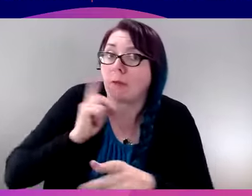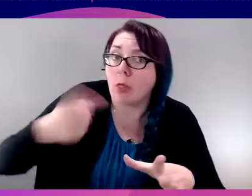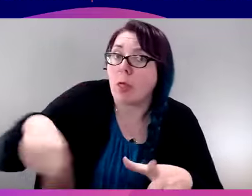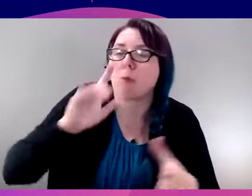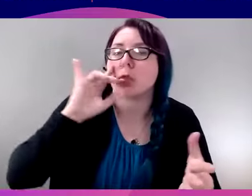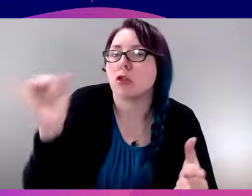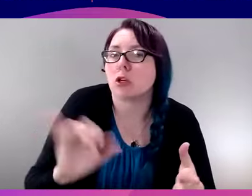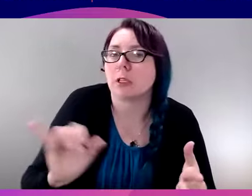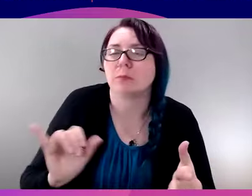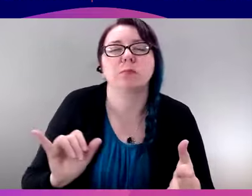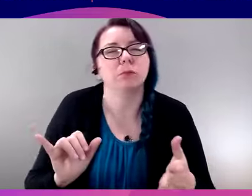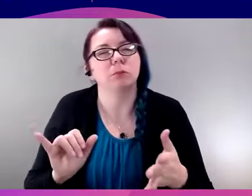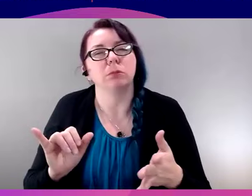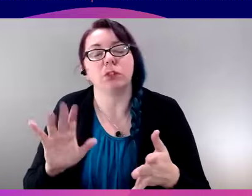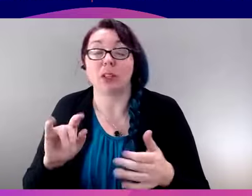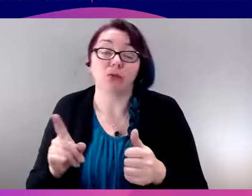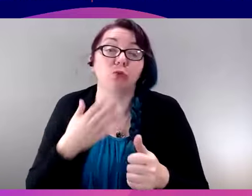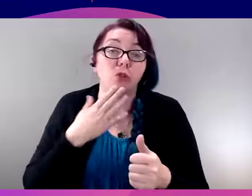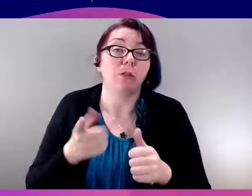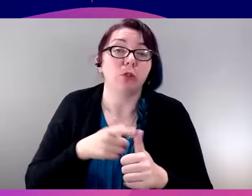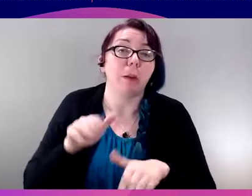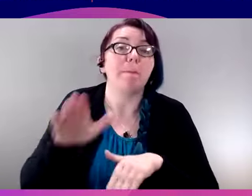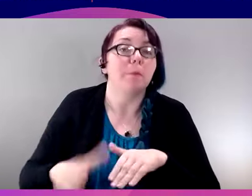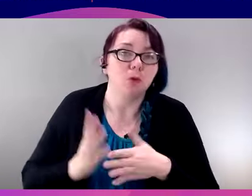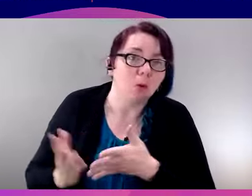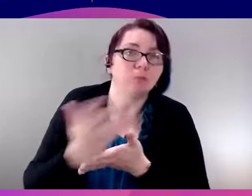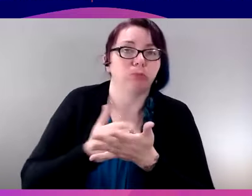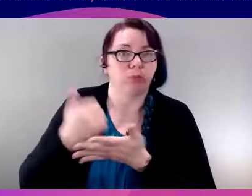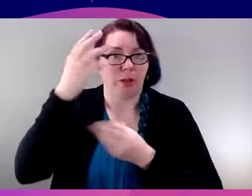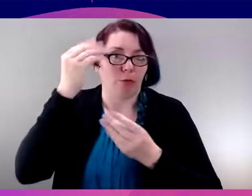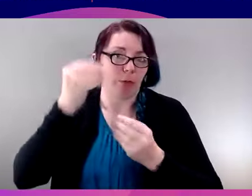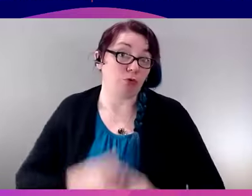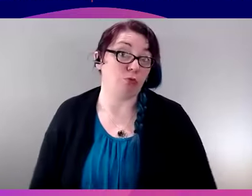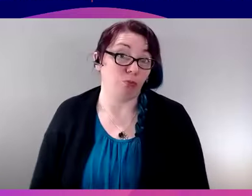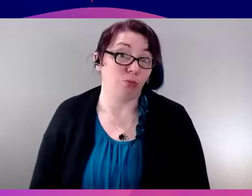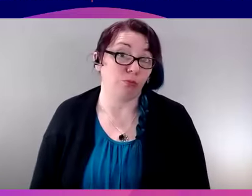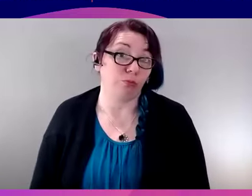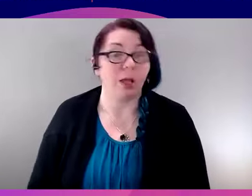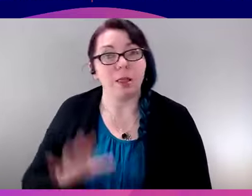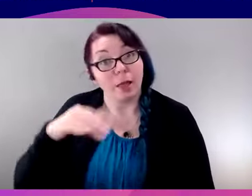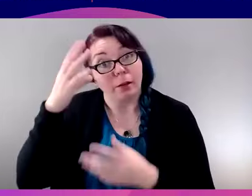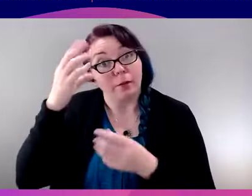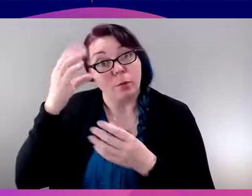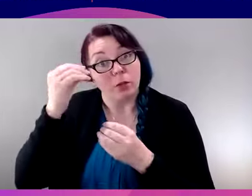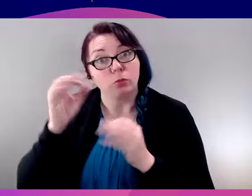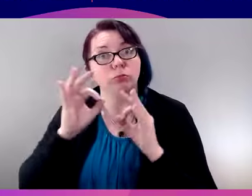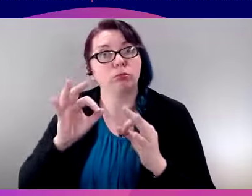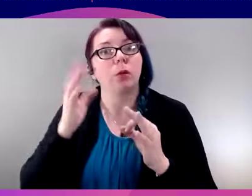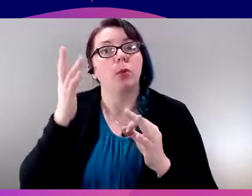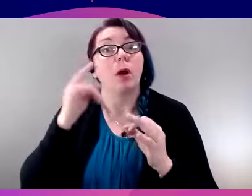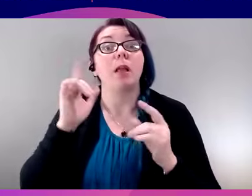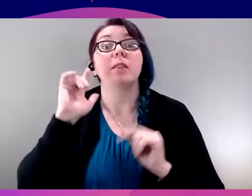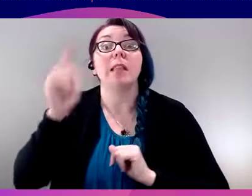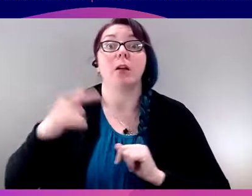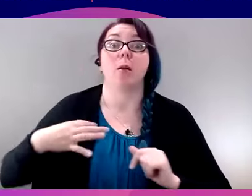helpful to better understand the needs of survivors and their animals. This data can also help in applying for funding, demonstrating